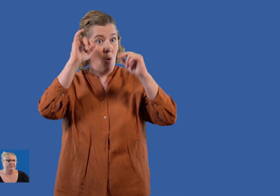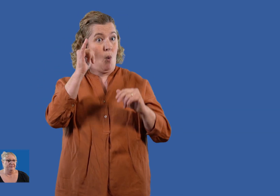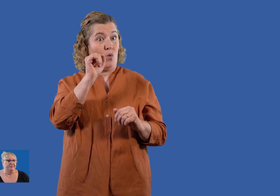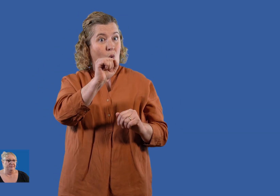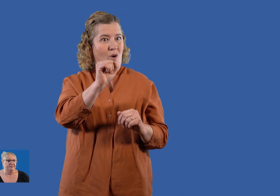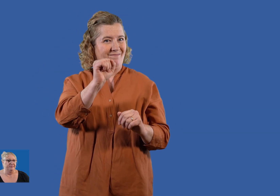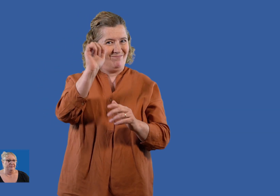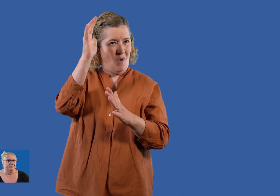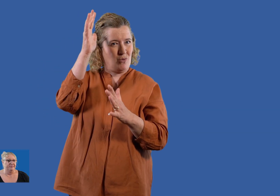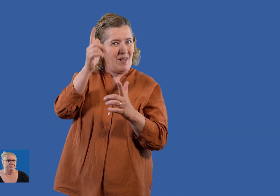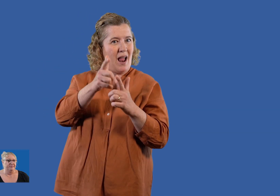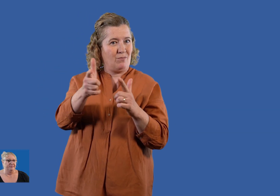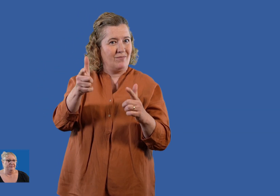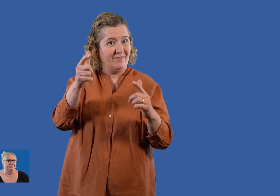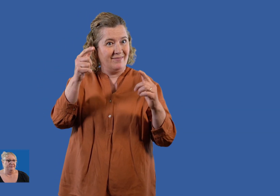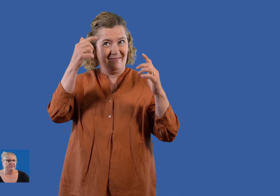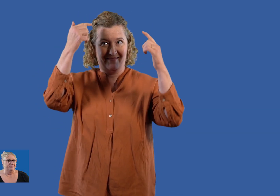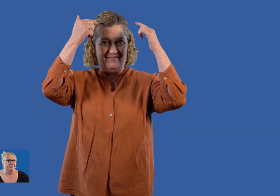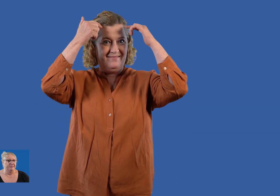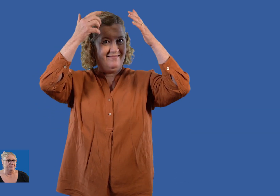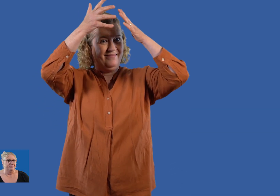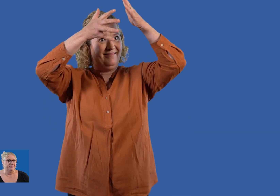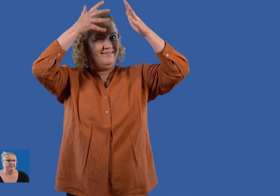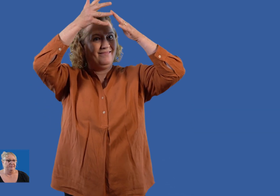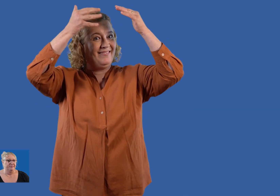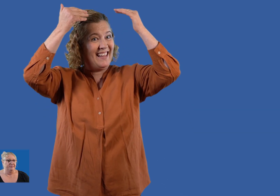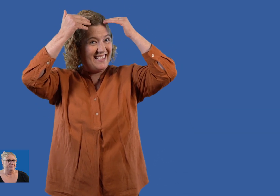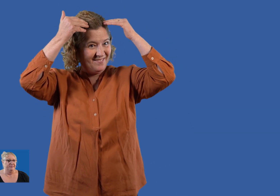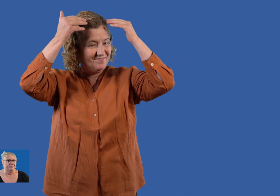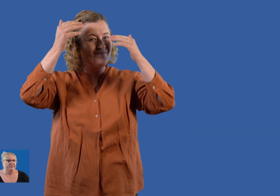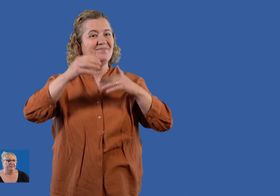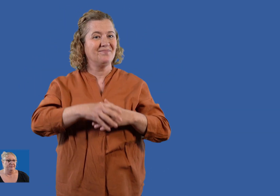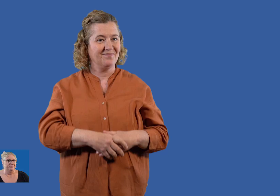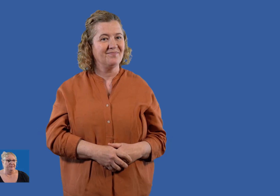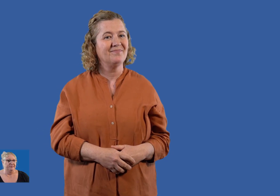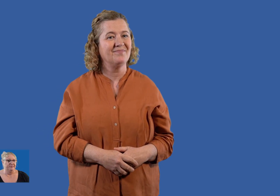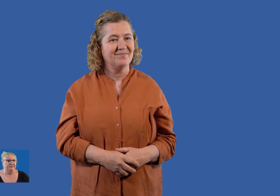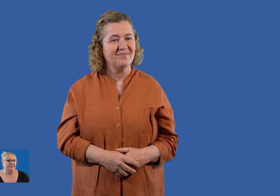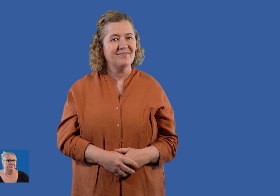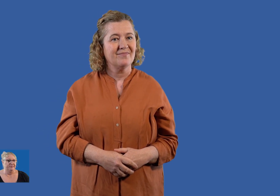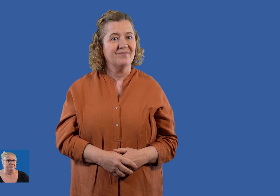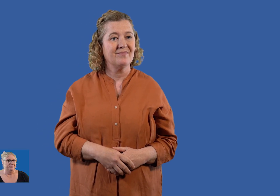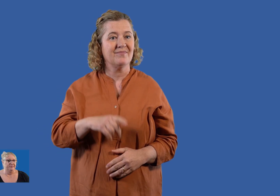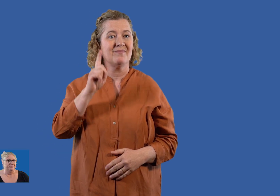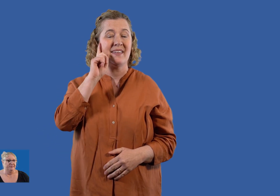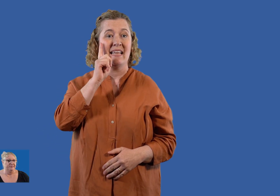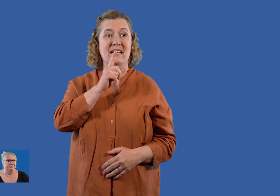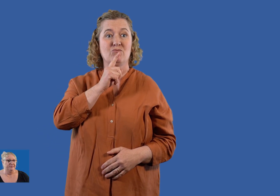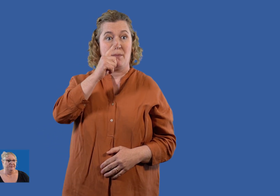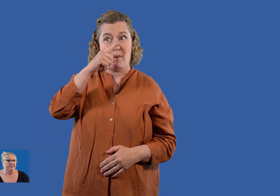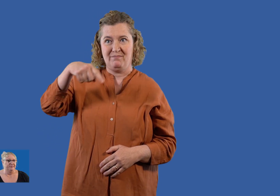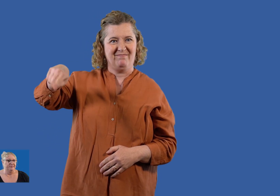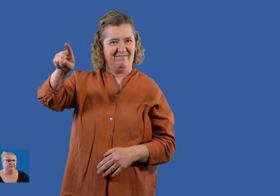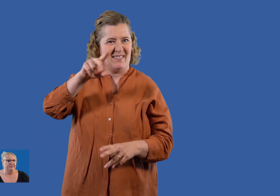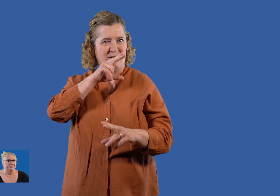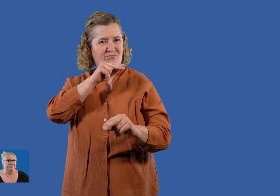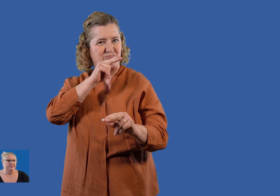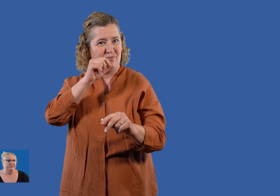in. You see, you think in whatever way you communicate. Most people, this would be speech as the main method